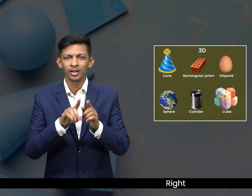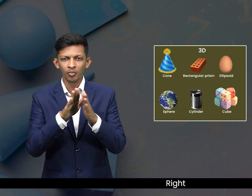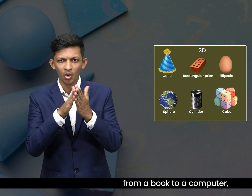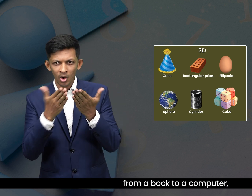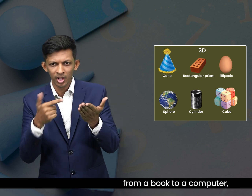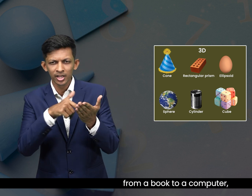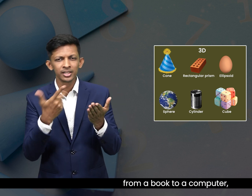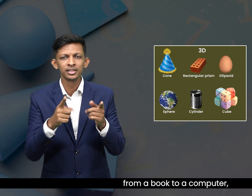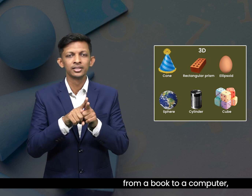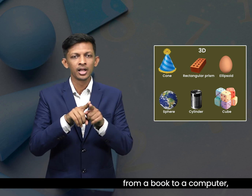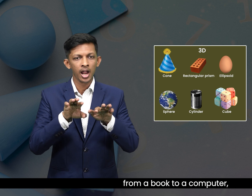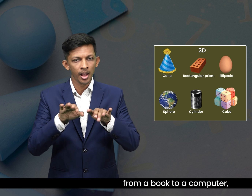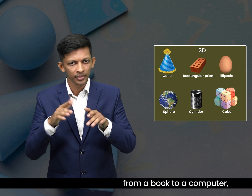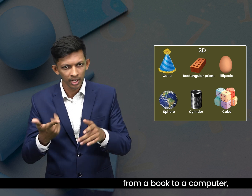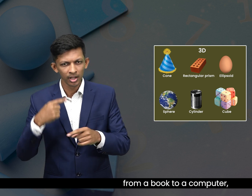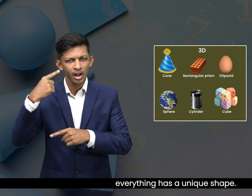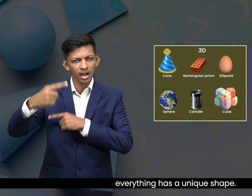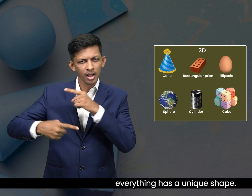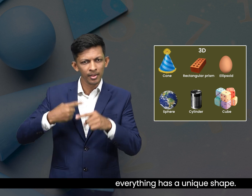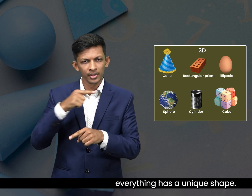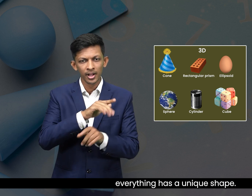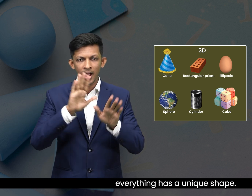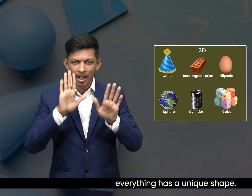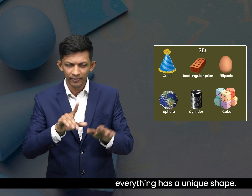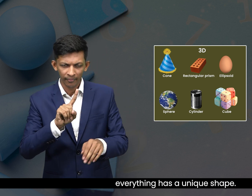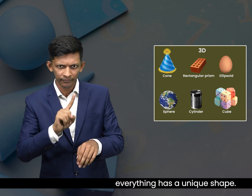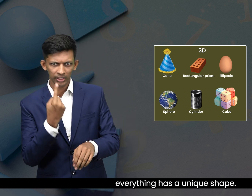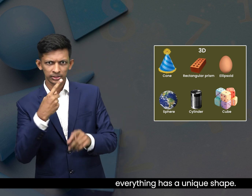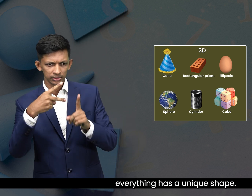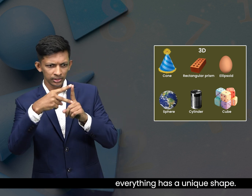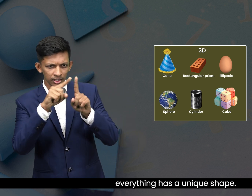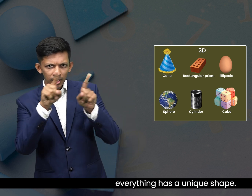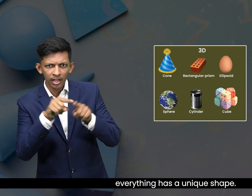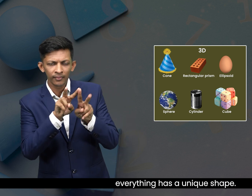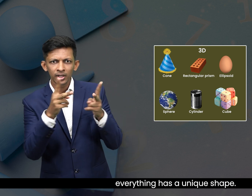Right from a book to a computer, everything has a unique shape.